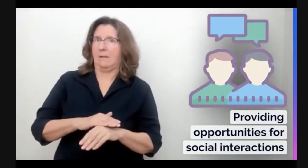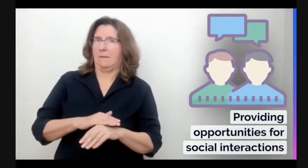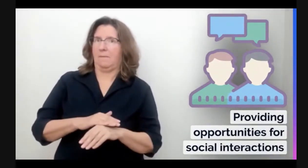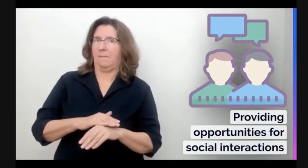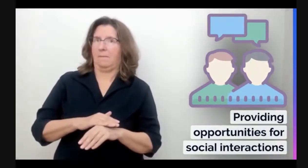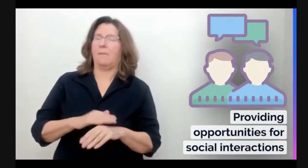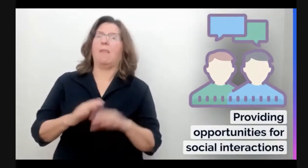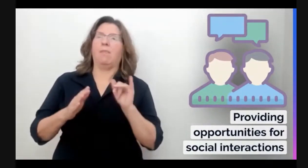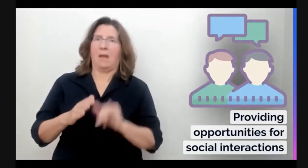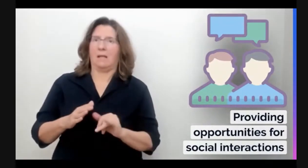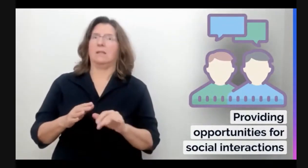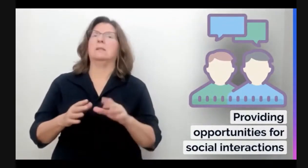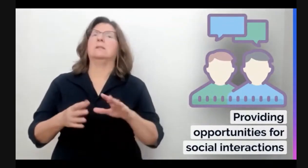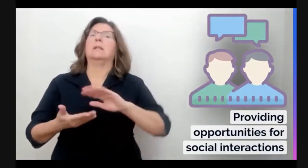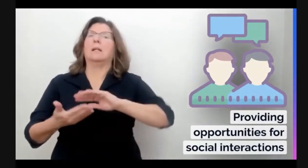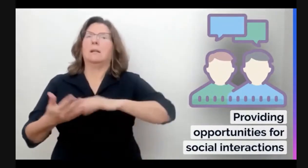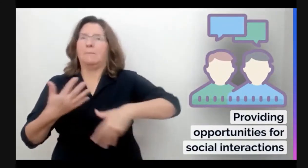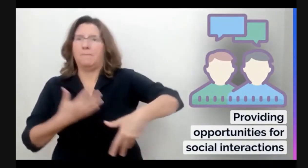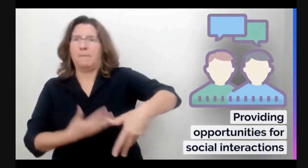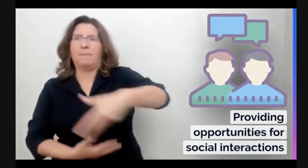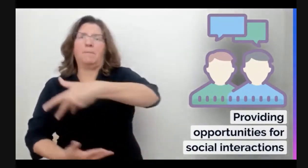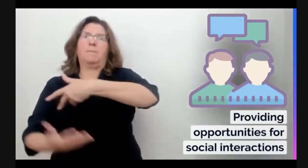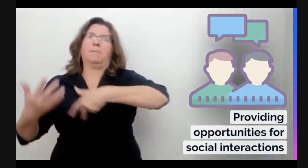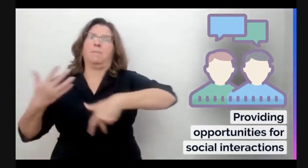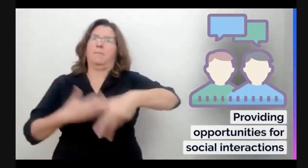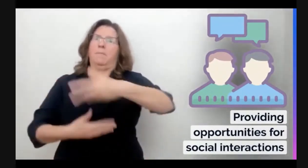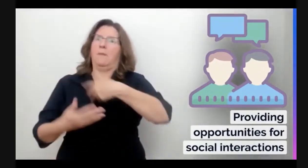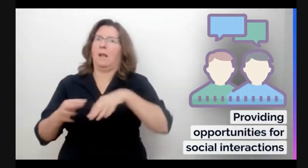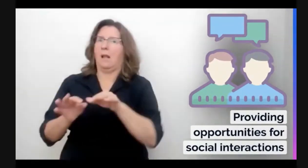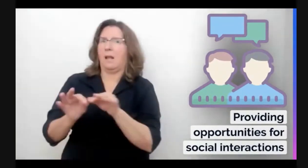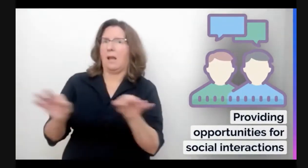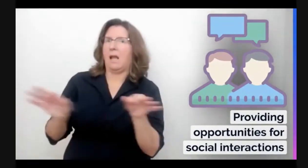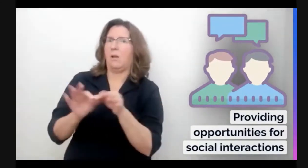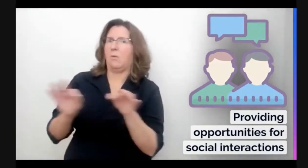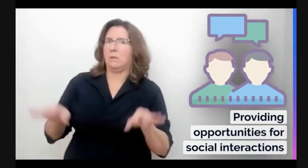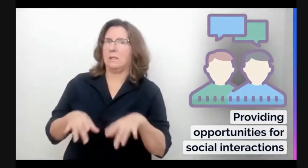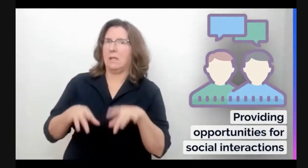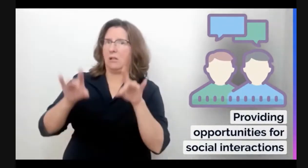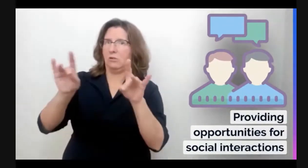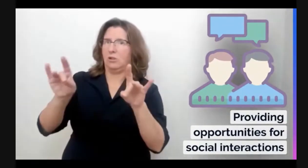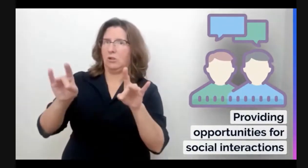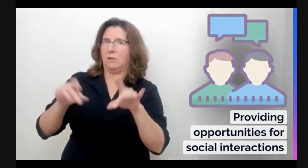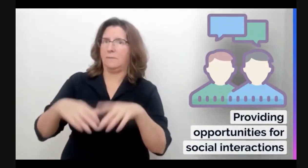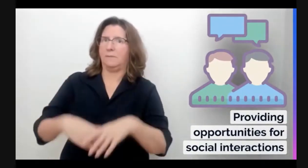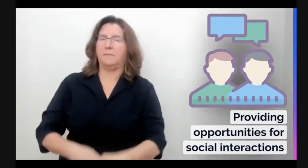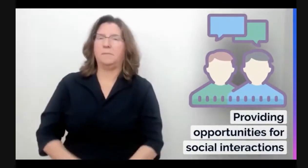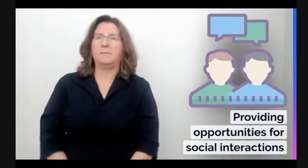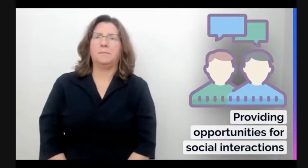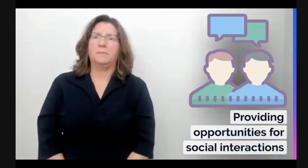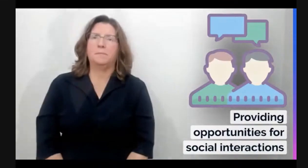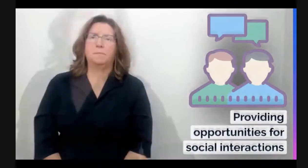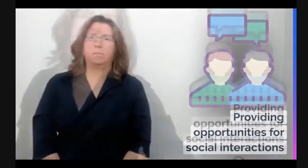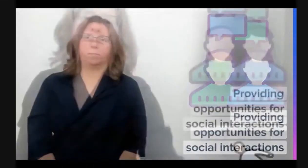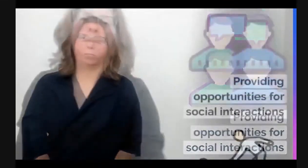student sign language rich interactive environments to promote language acquisition.